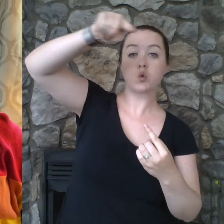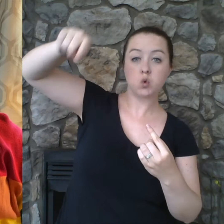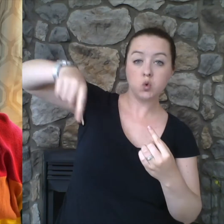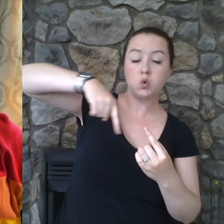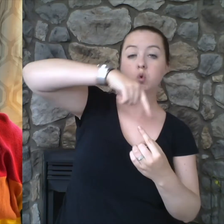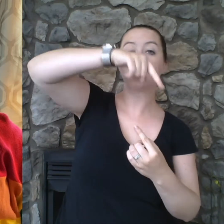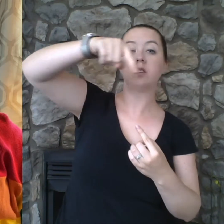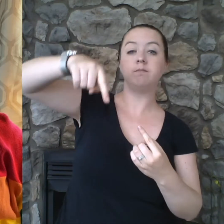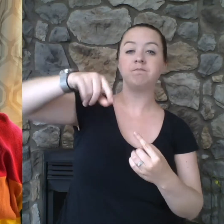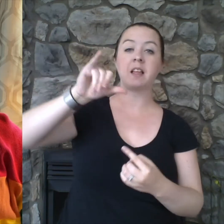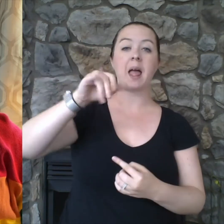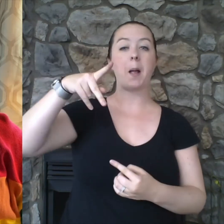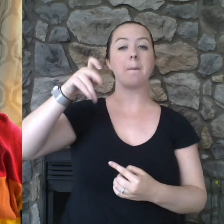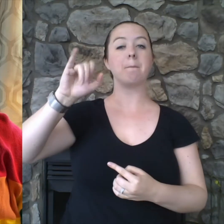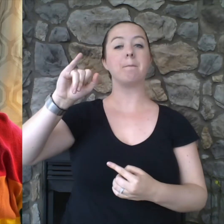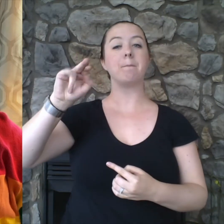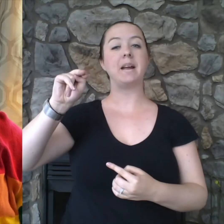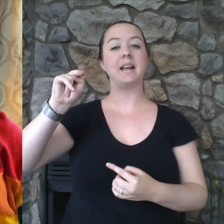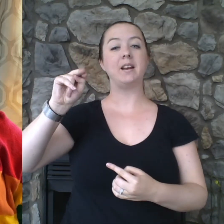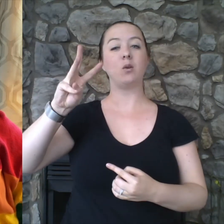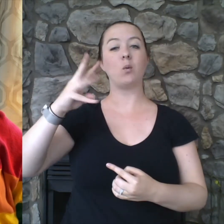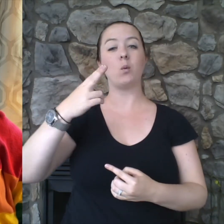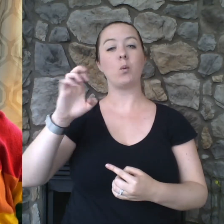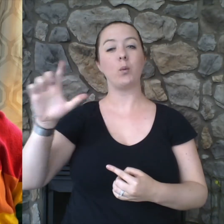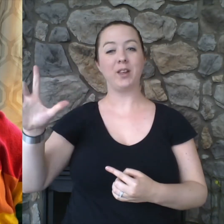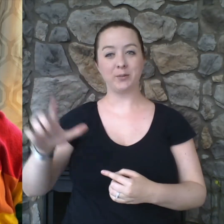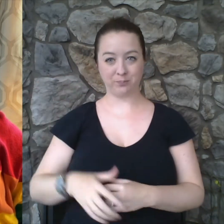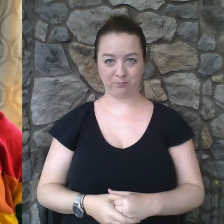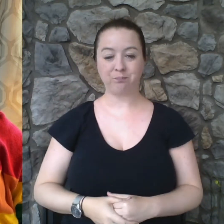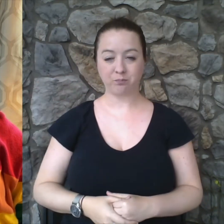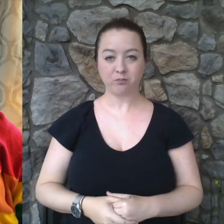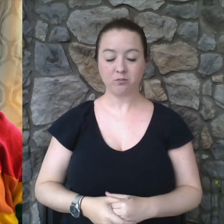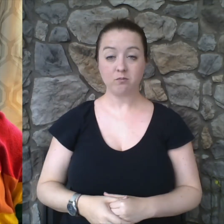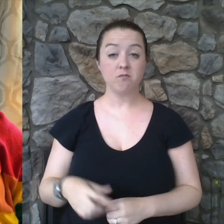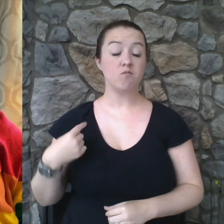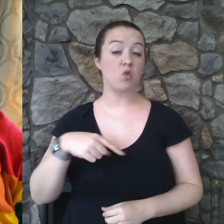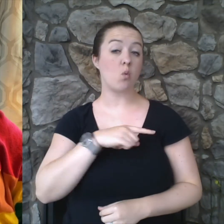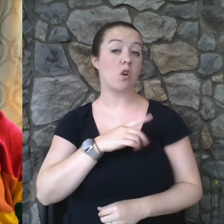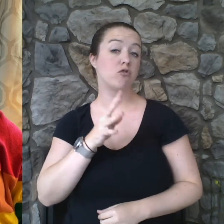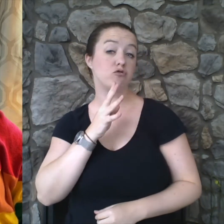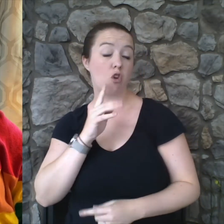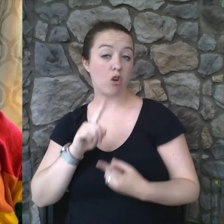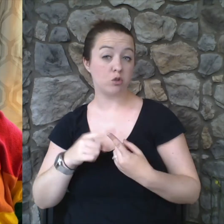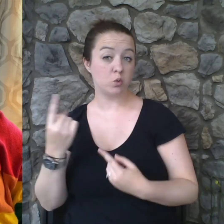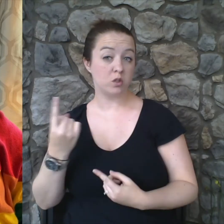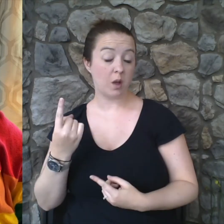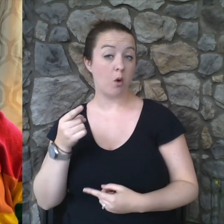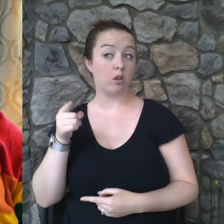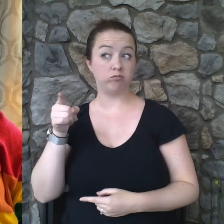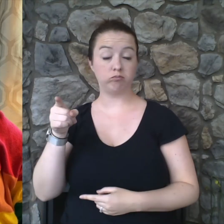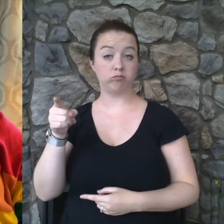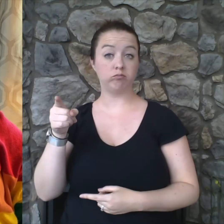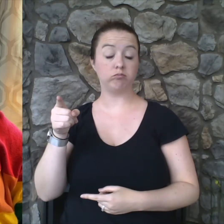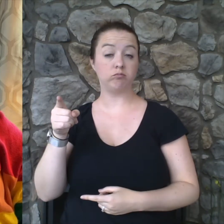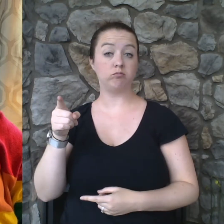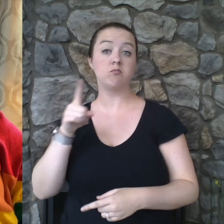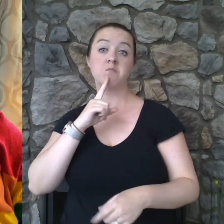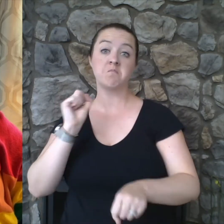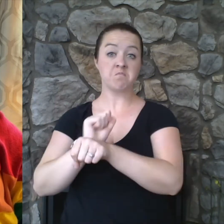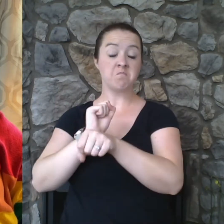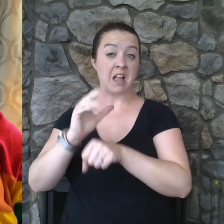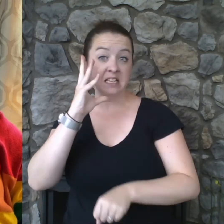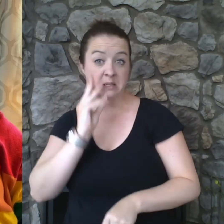a pinwheel. Now we're going to talk to somebody who experienced a very